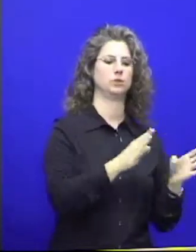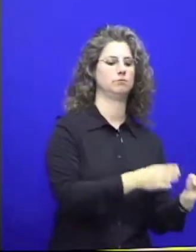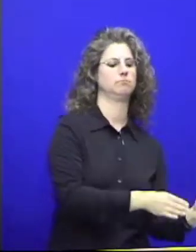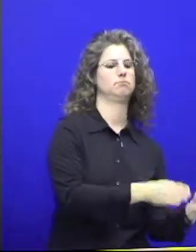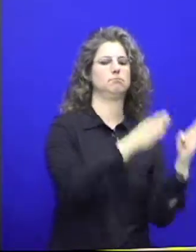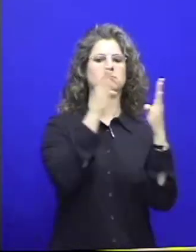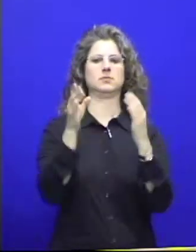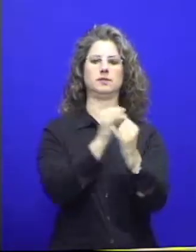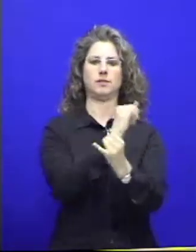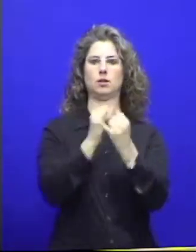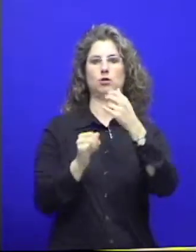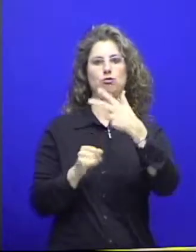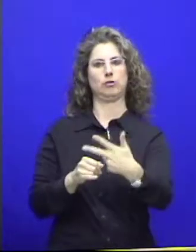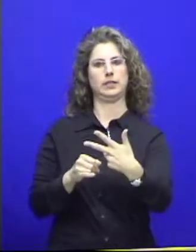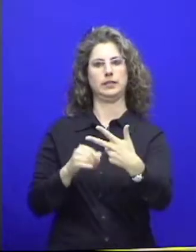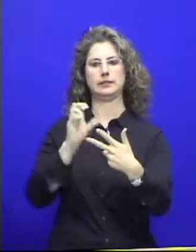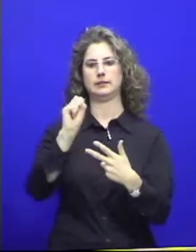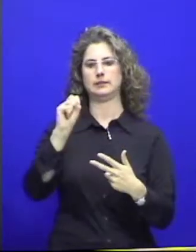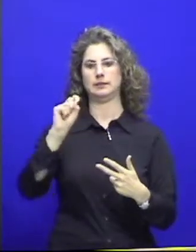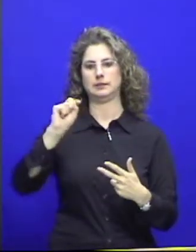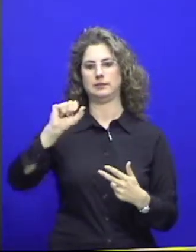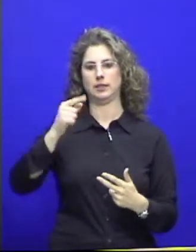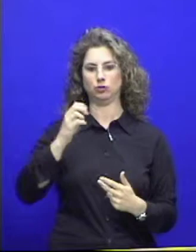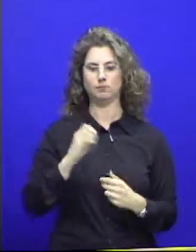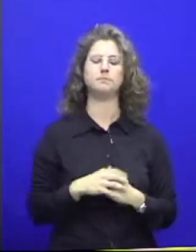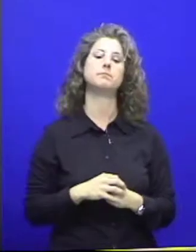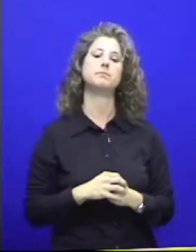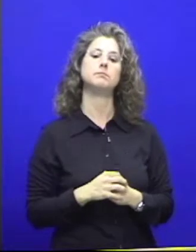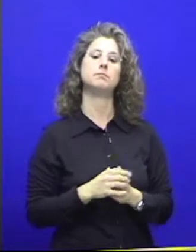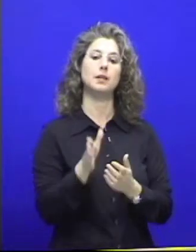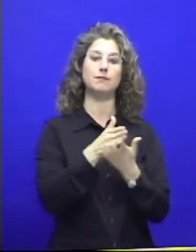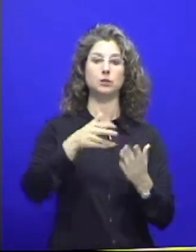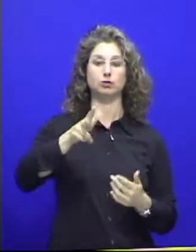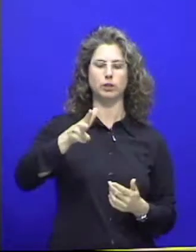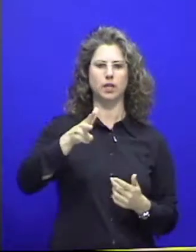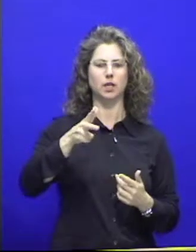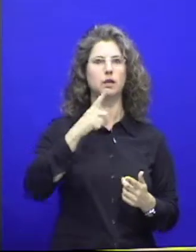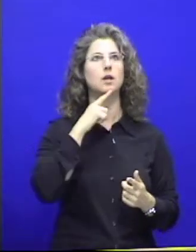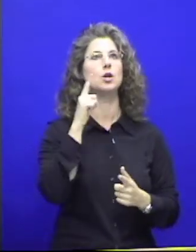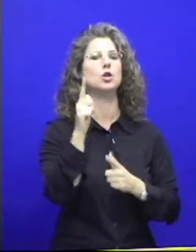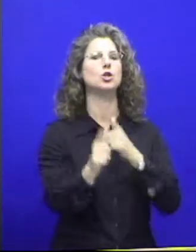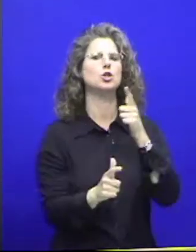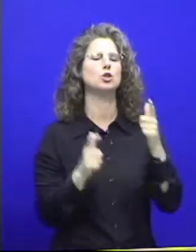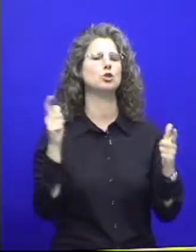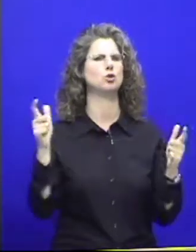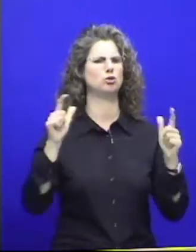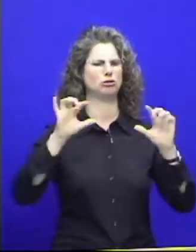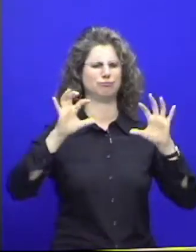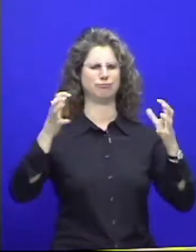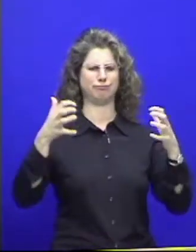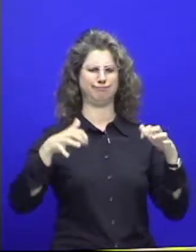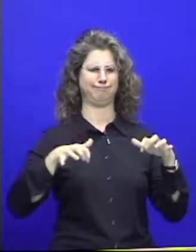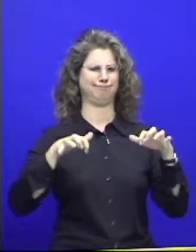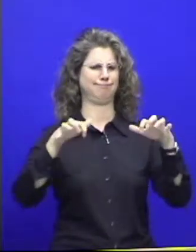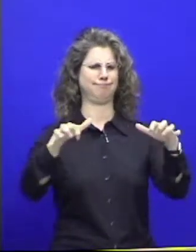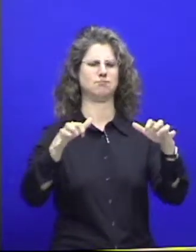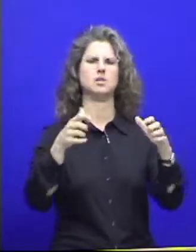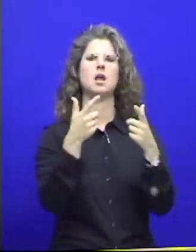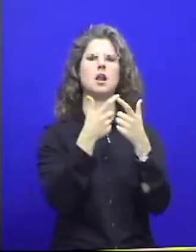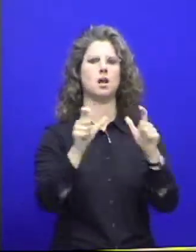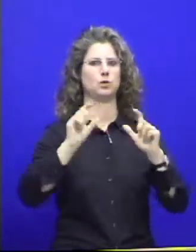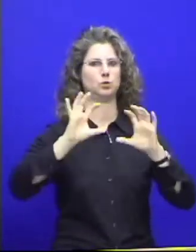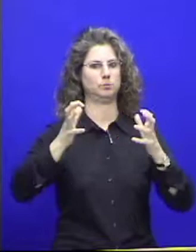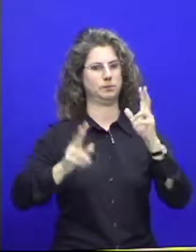study. And for the phase 3 study, this is a huge group of patients, very